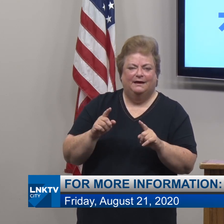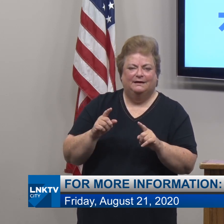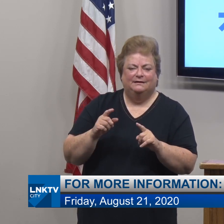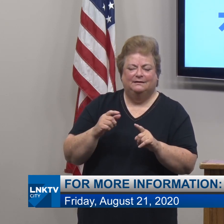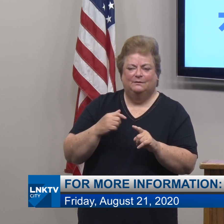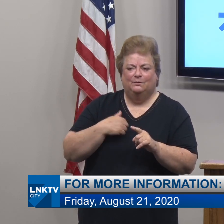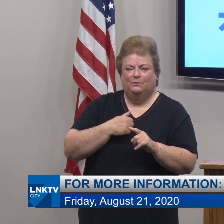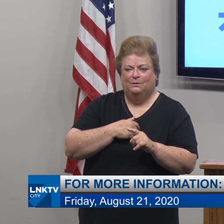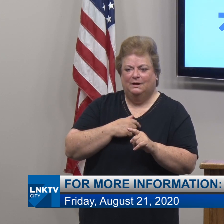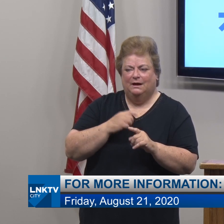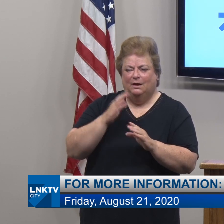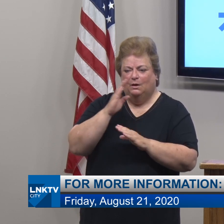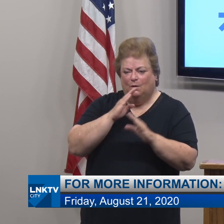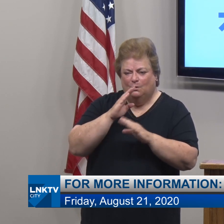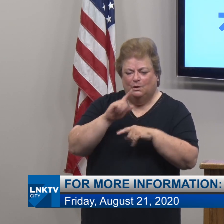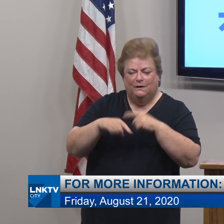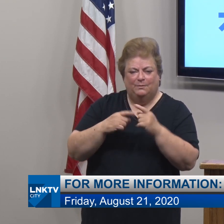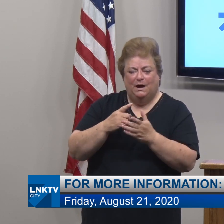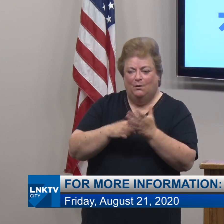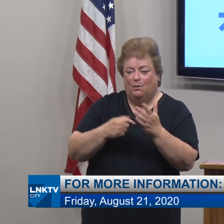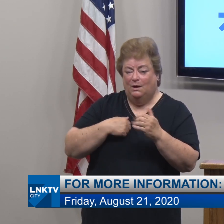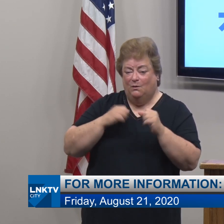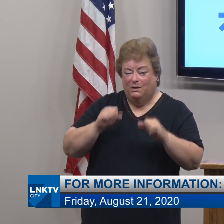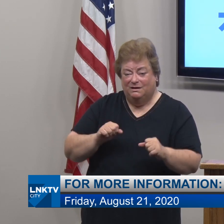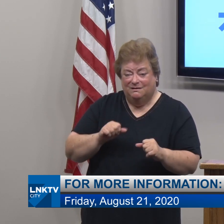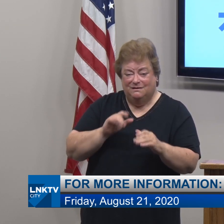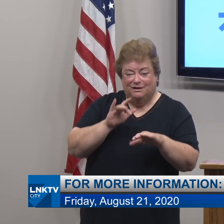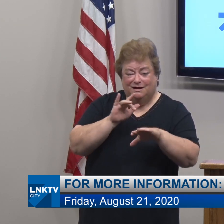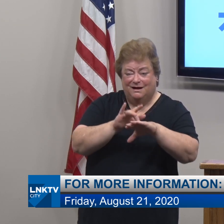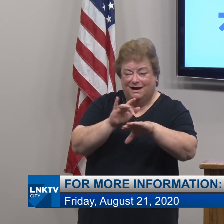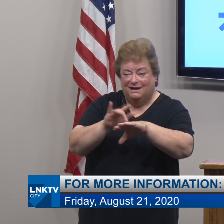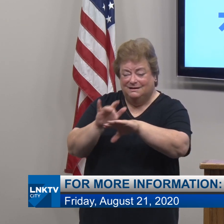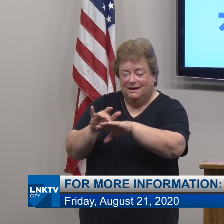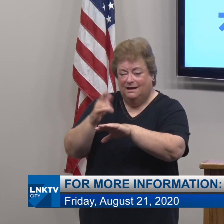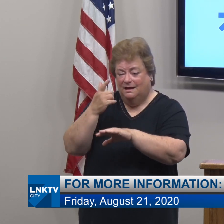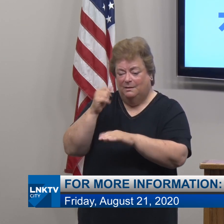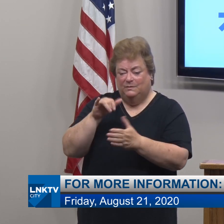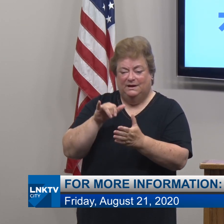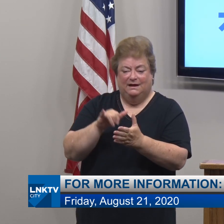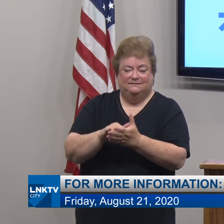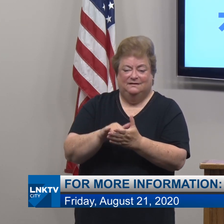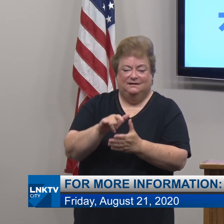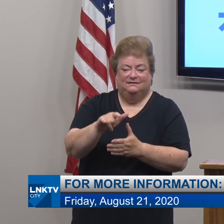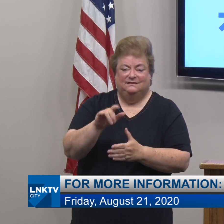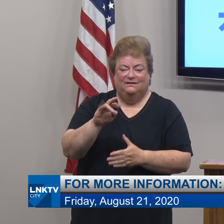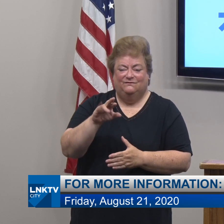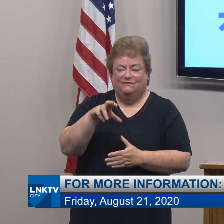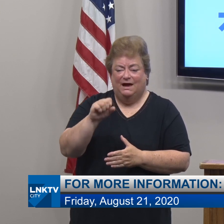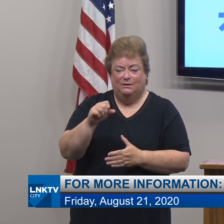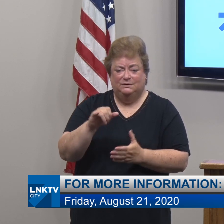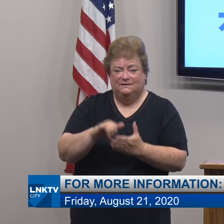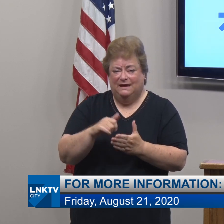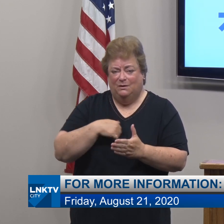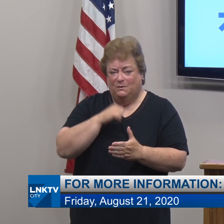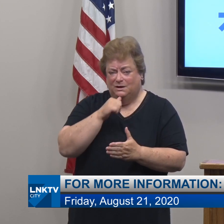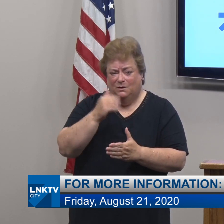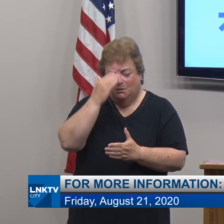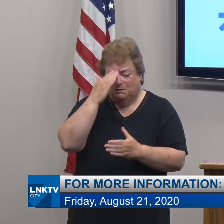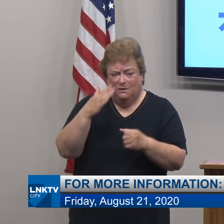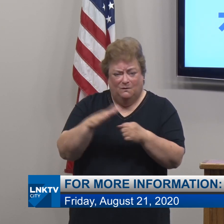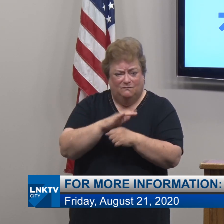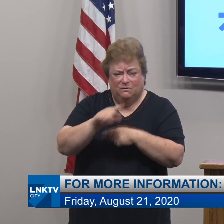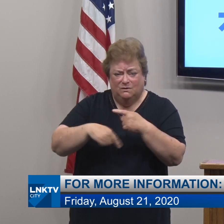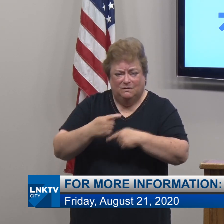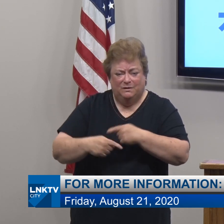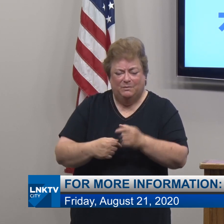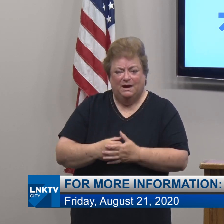worried about what we could come into contact with, knowing there's a novel virus in our midst. We will get through this. We will